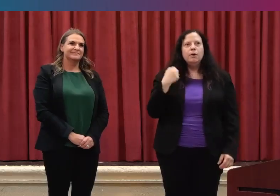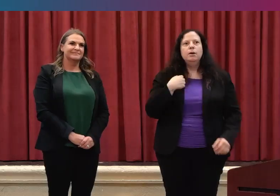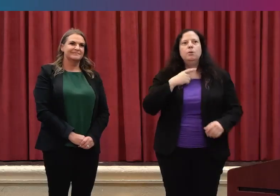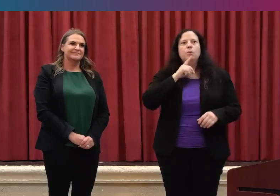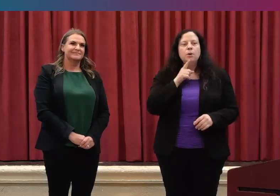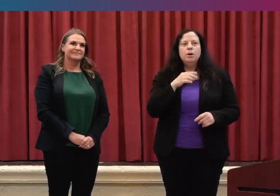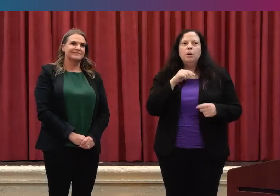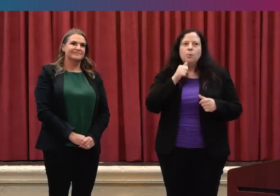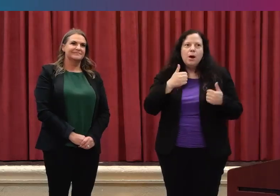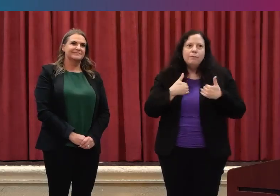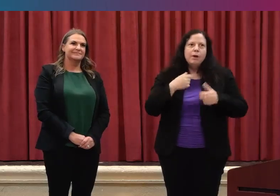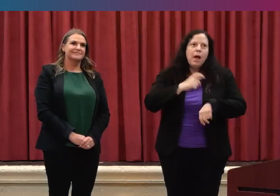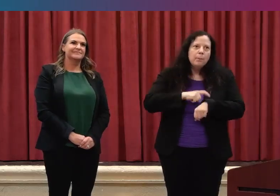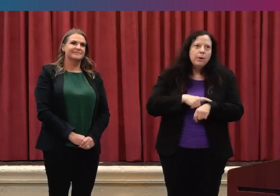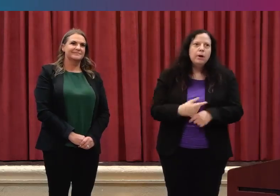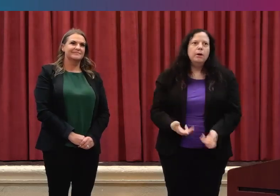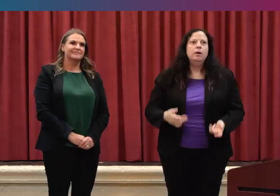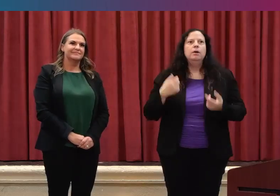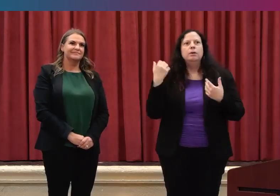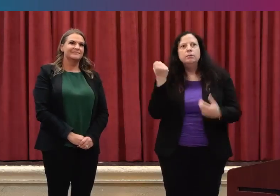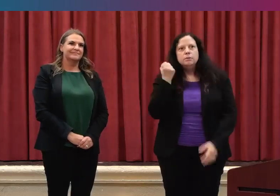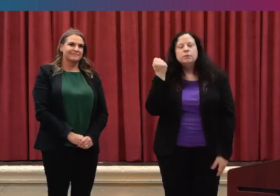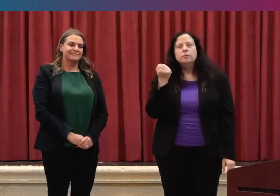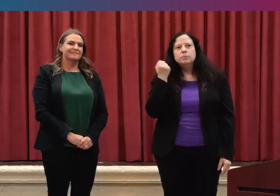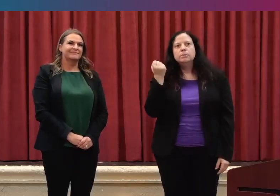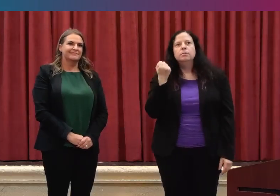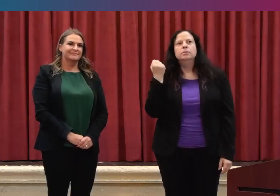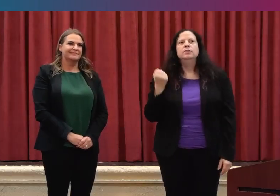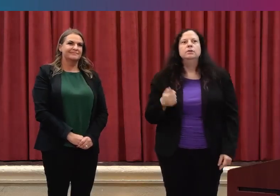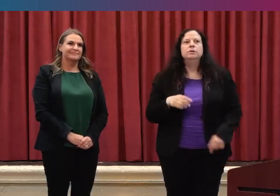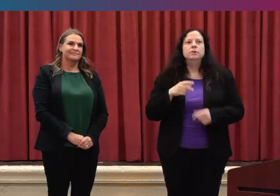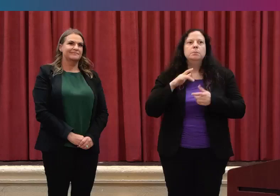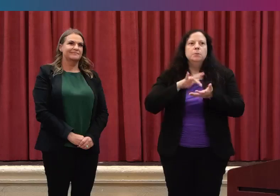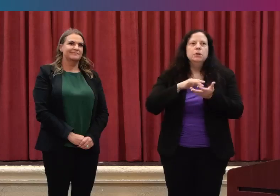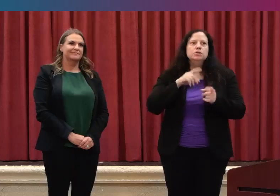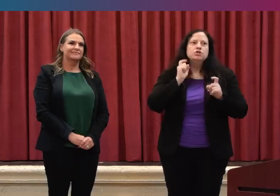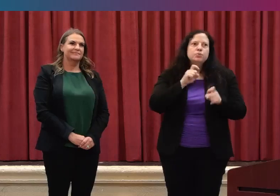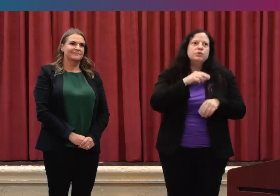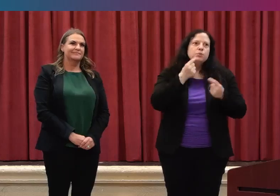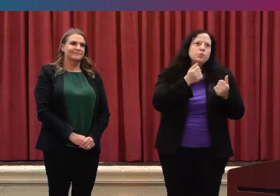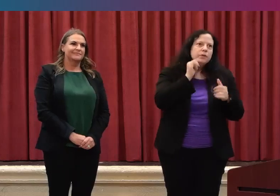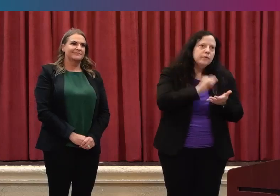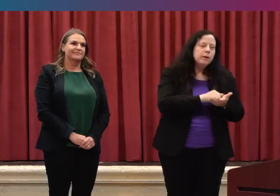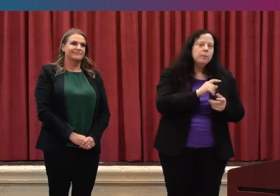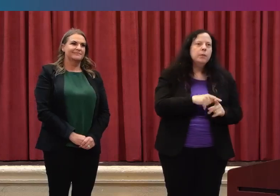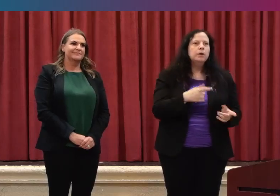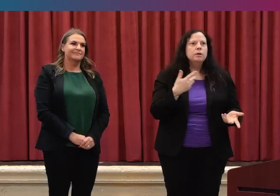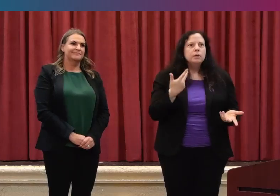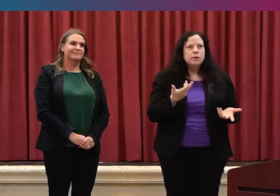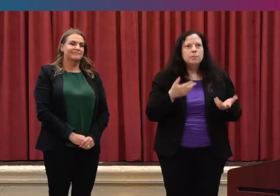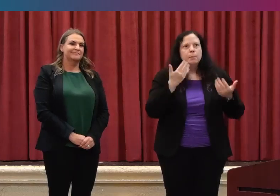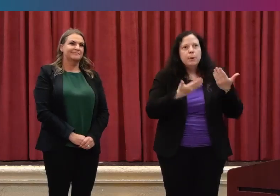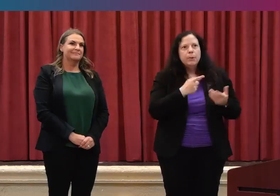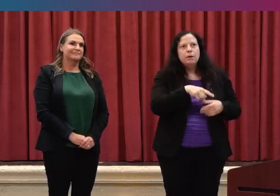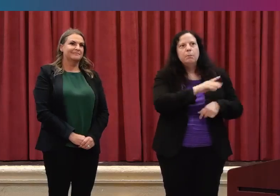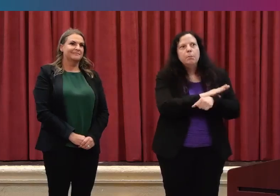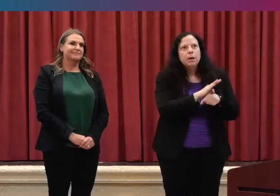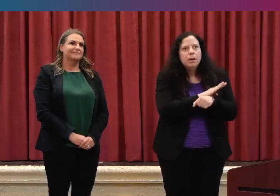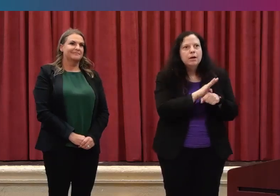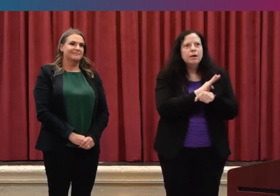holding. Really, we don't have the time to sort of put on hold for that entire time. Medical offices should find a better way to make it more